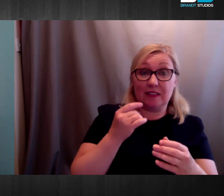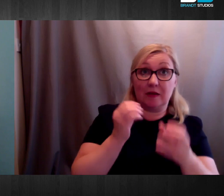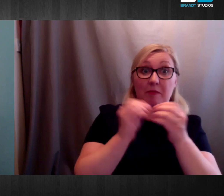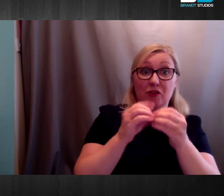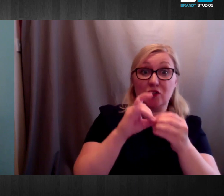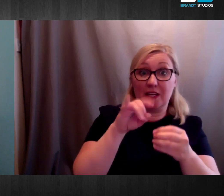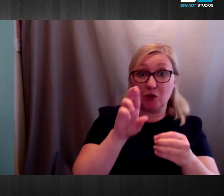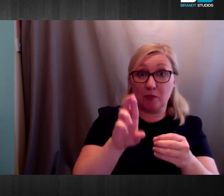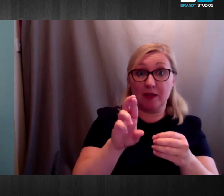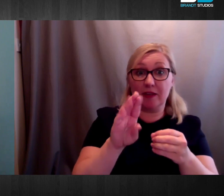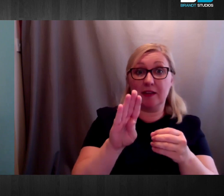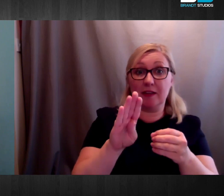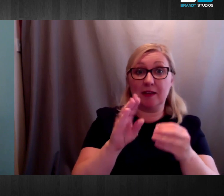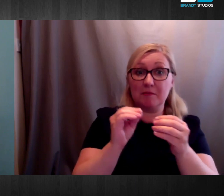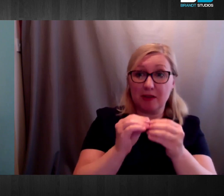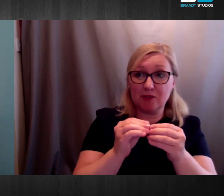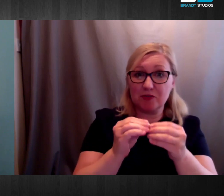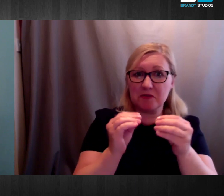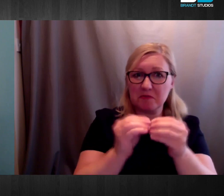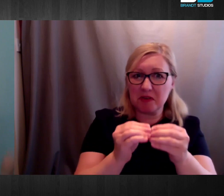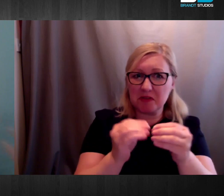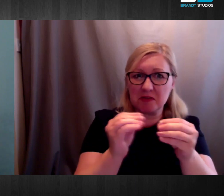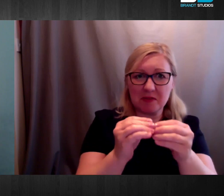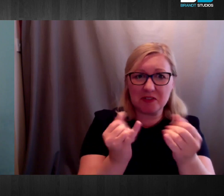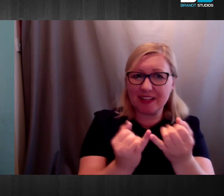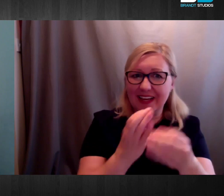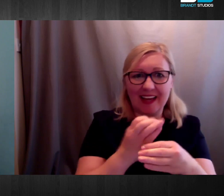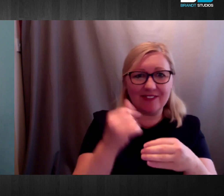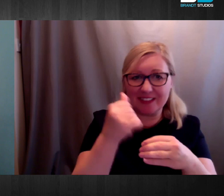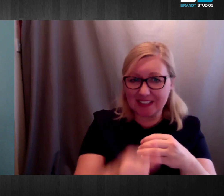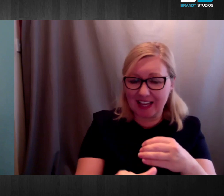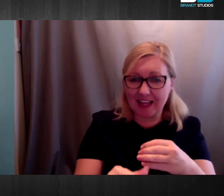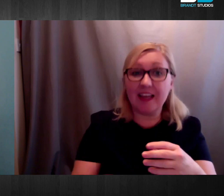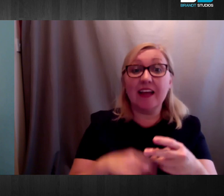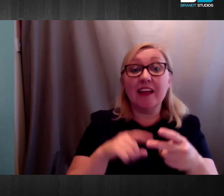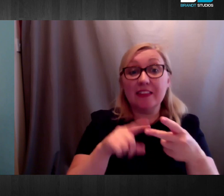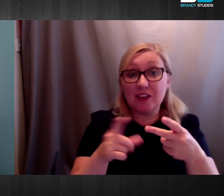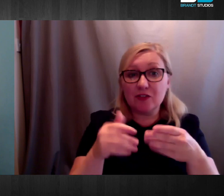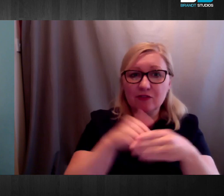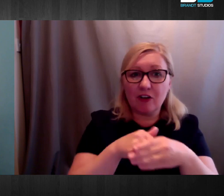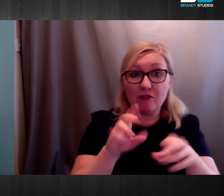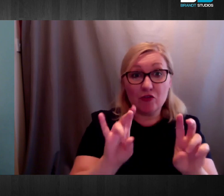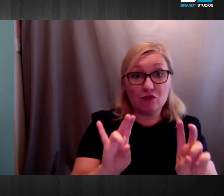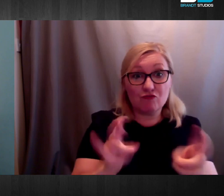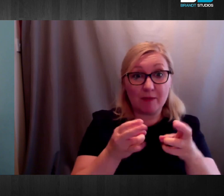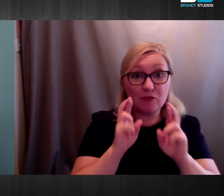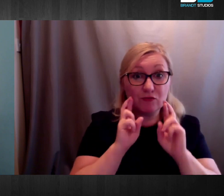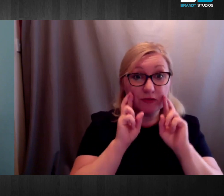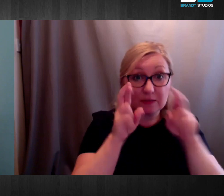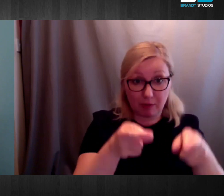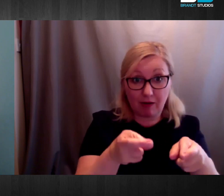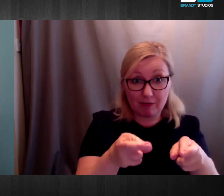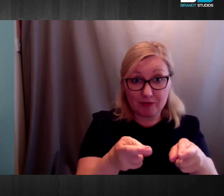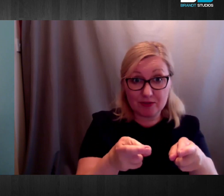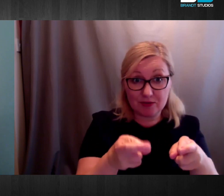annual reports as researchers. Then you're involved in the rapid research response calls. Then you're in the newspaper supporting, some piece of research